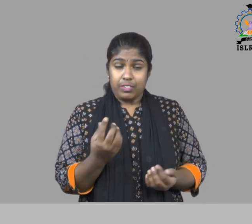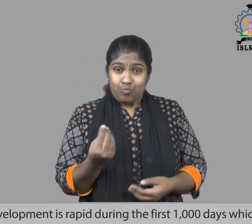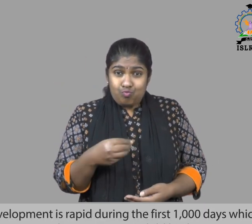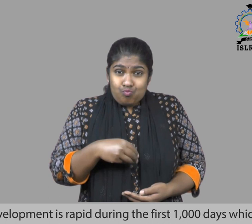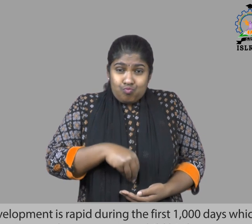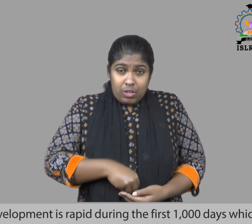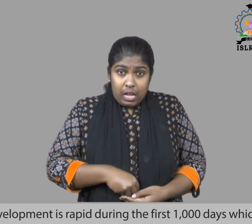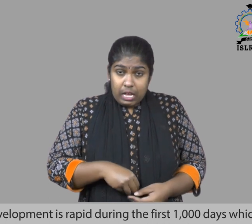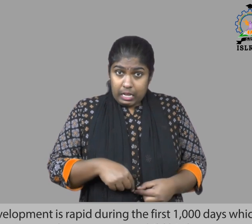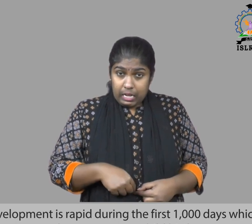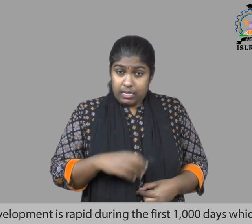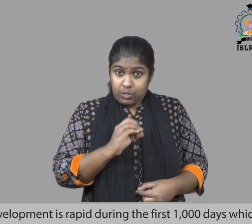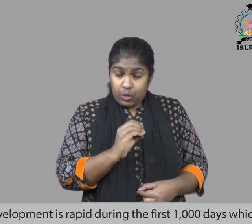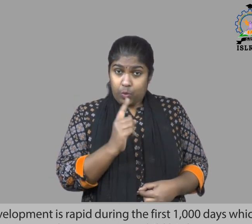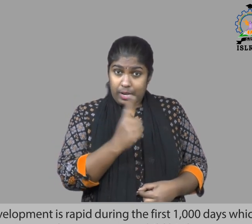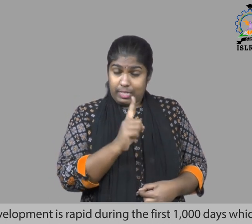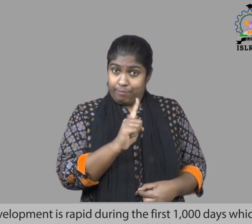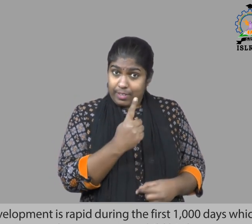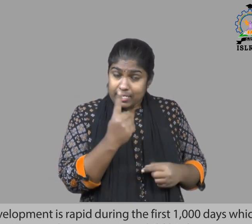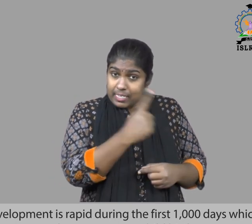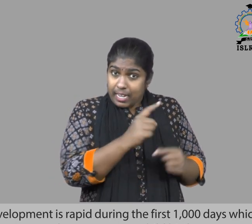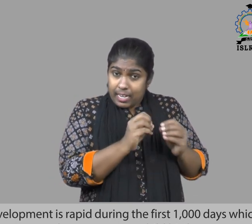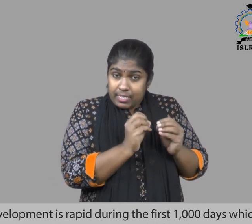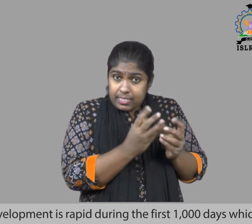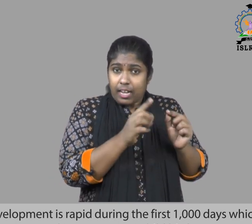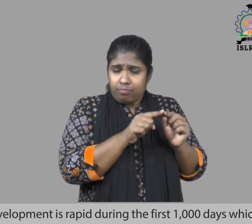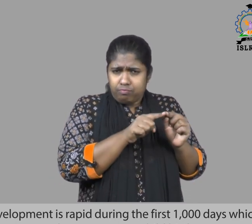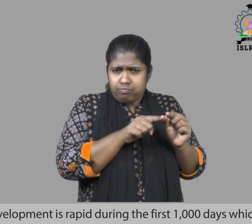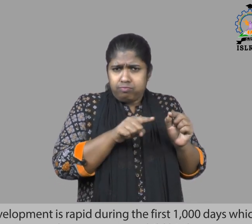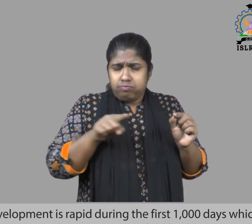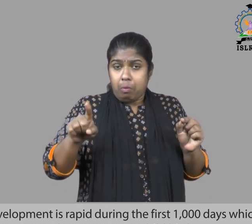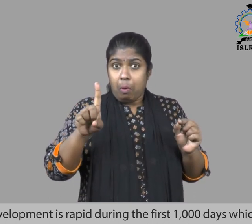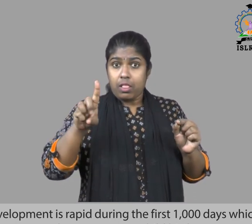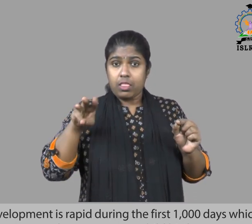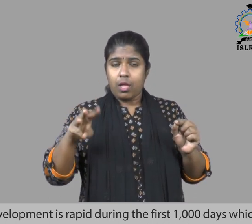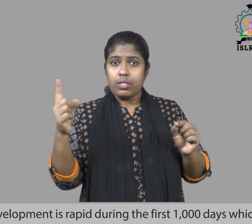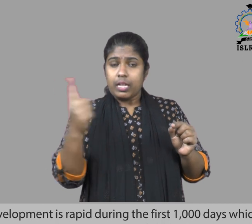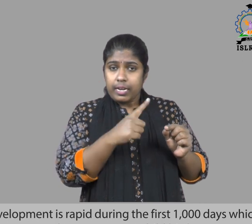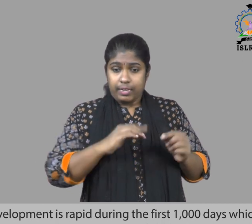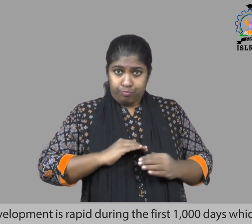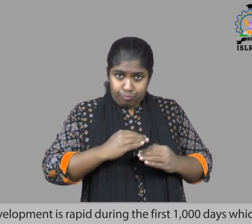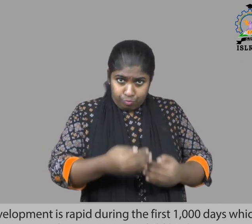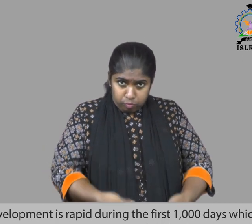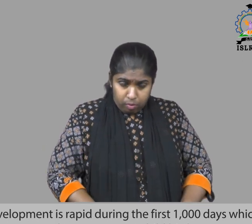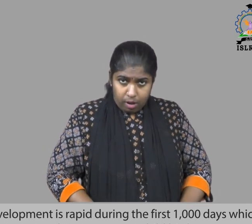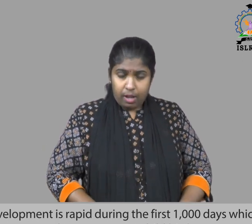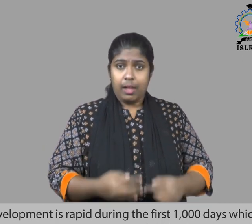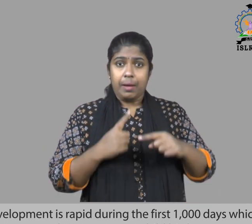The child's physical and mental development is rapid during the first 1000